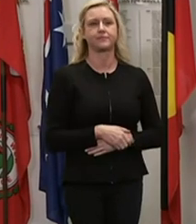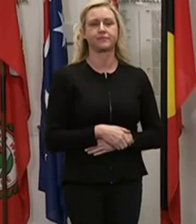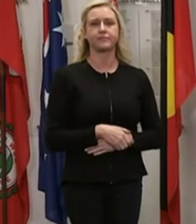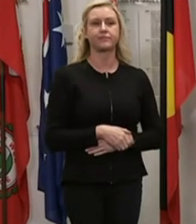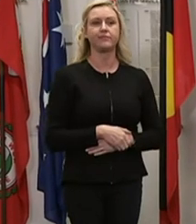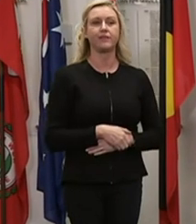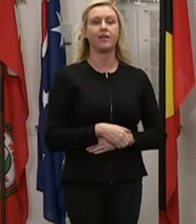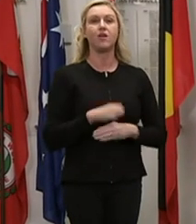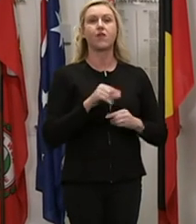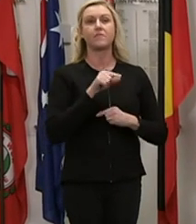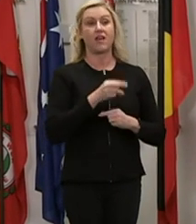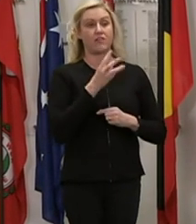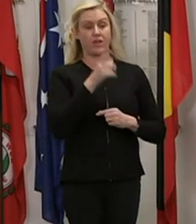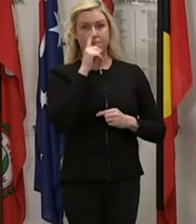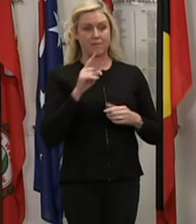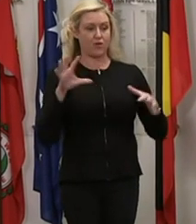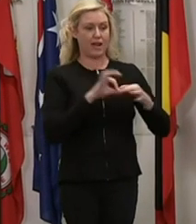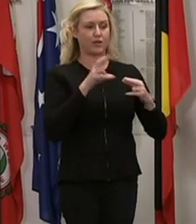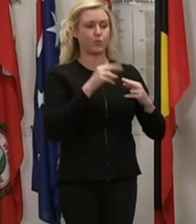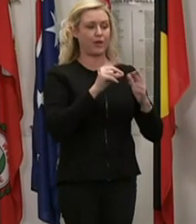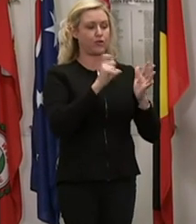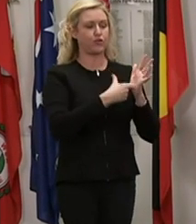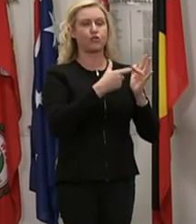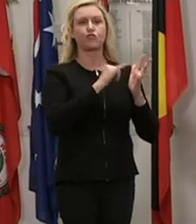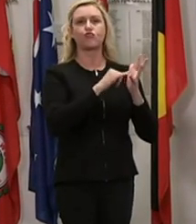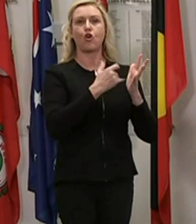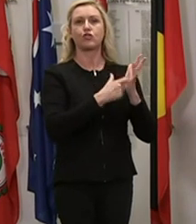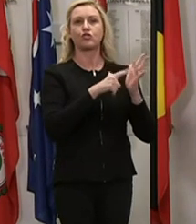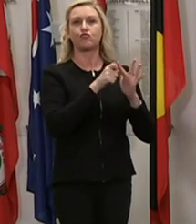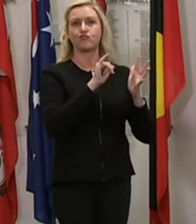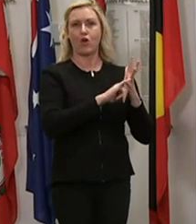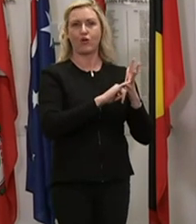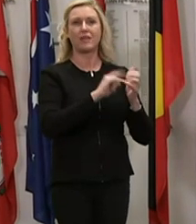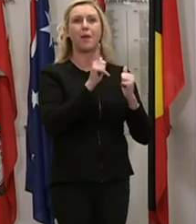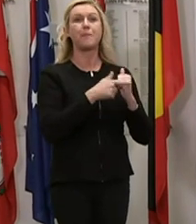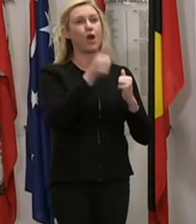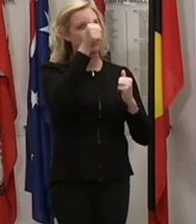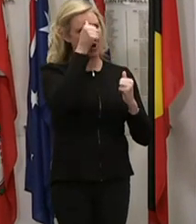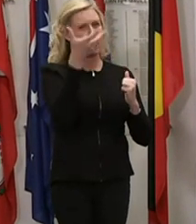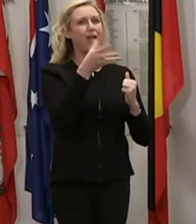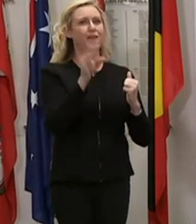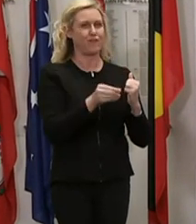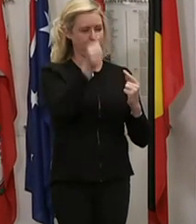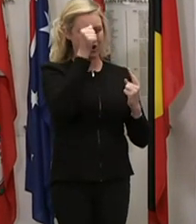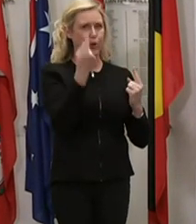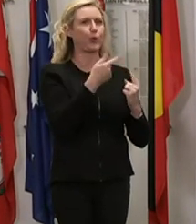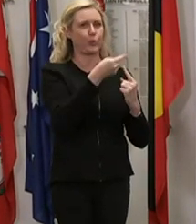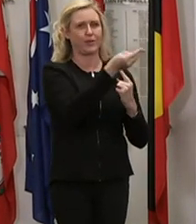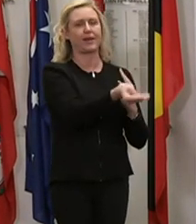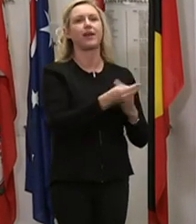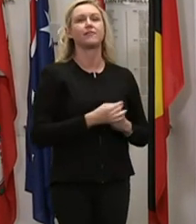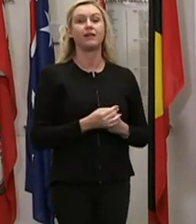with the Crossroads Hotel cluster, who are close contacts of known confirmed cases. 11 people